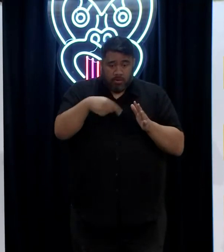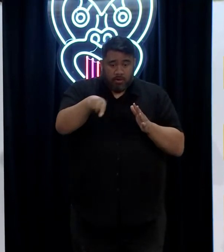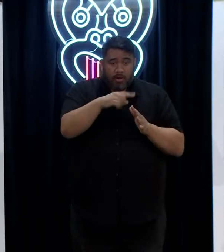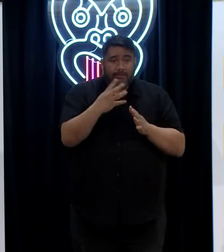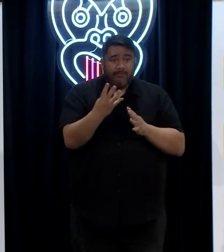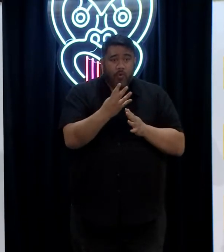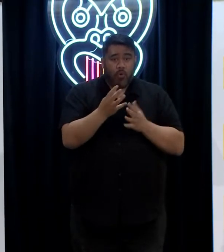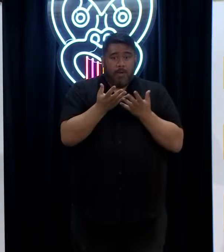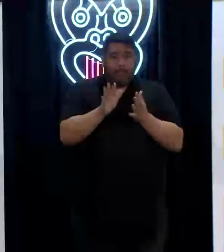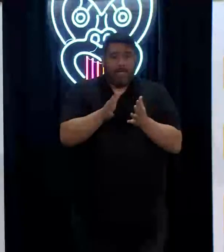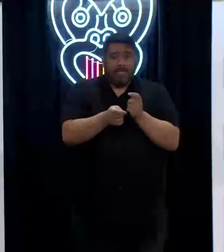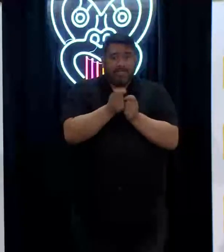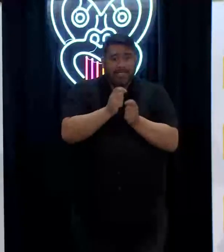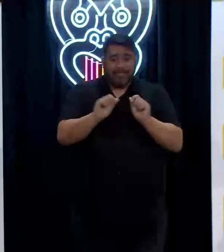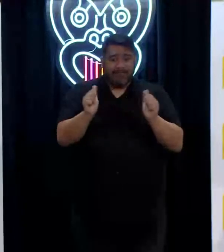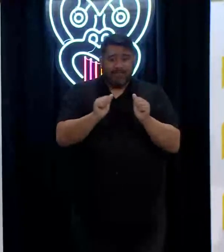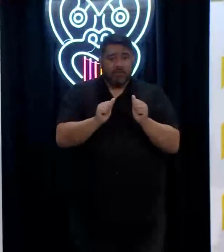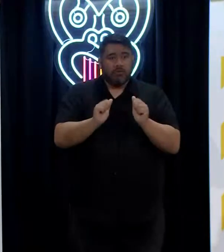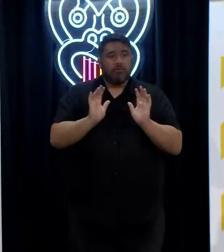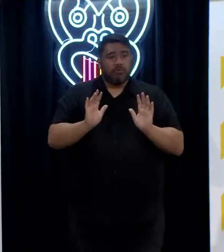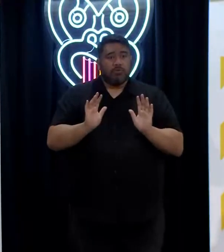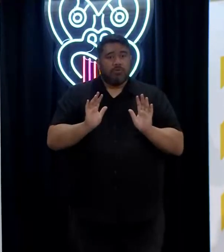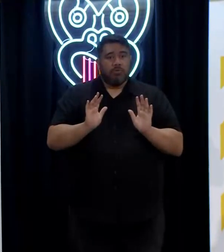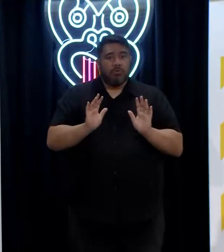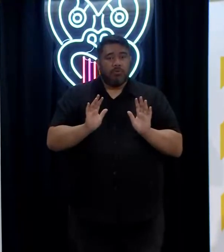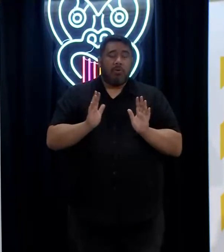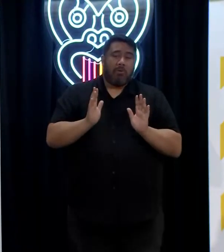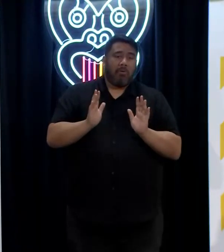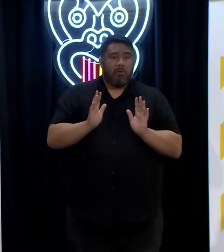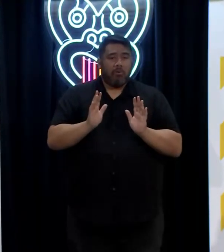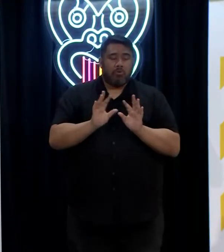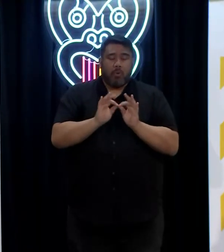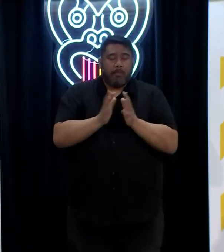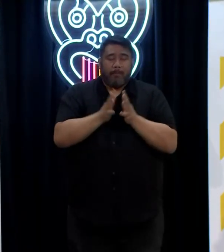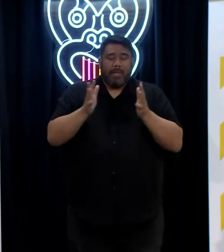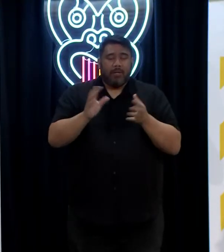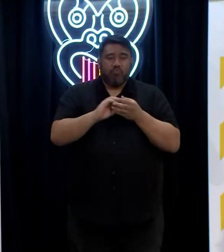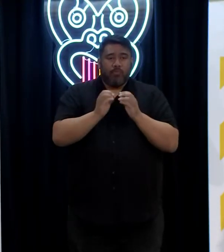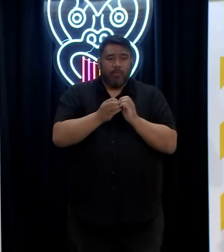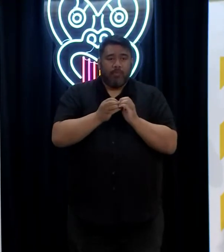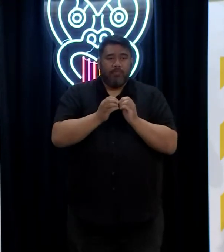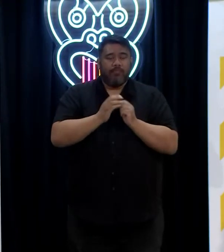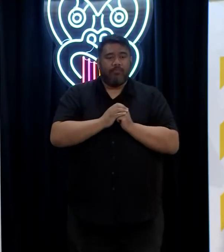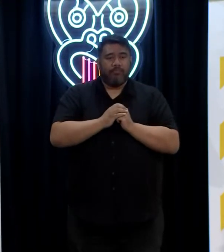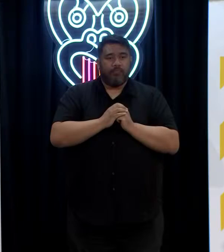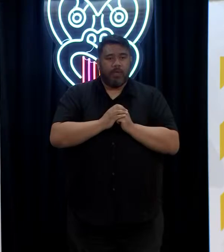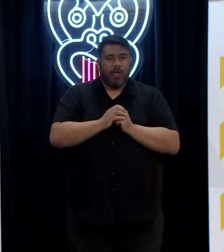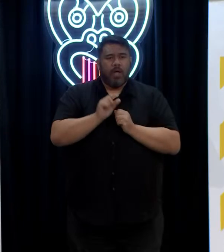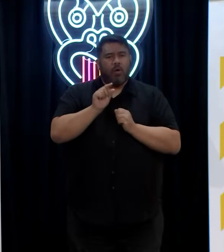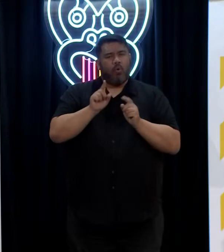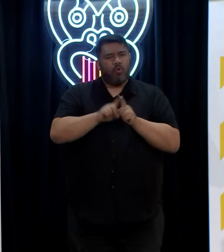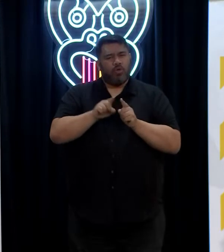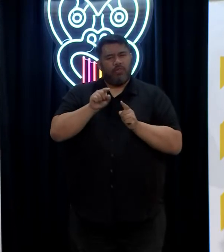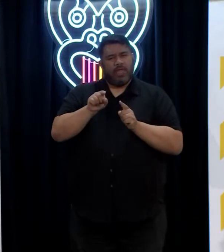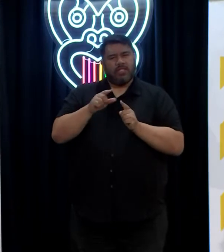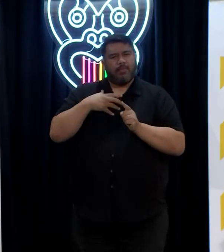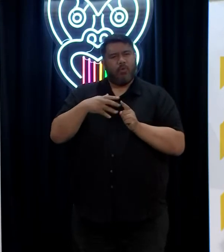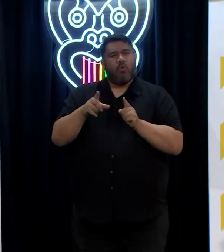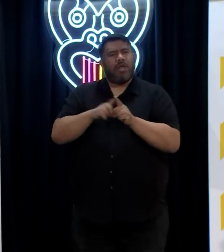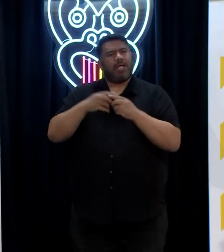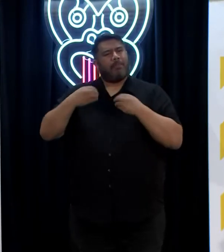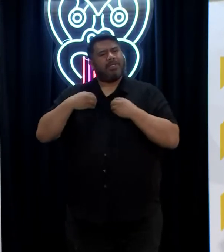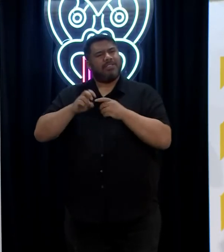met the threshold. It did come via the business travel rather than the personal travel exemptions because